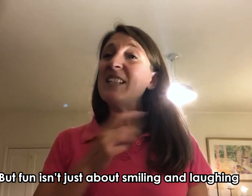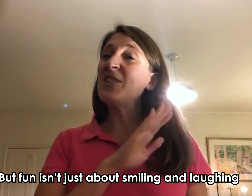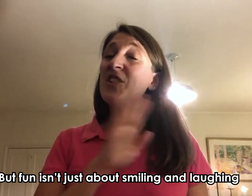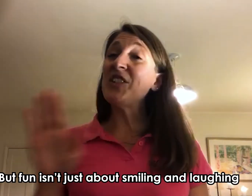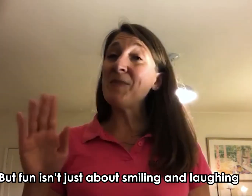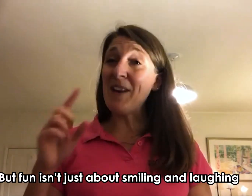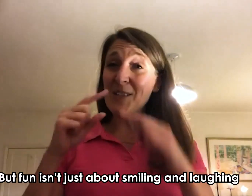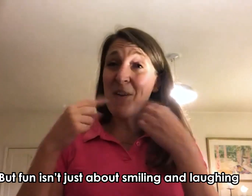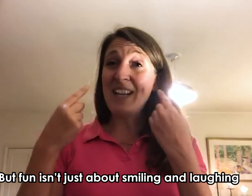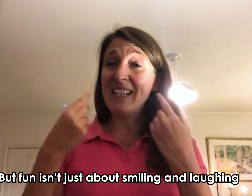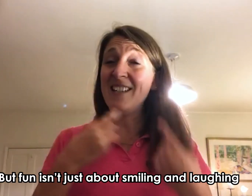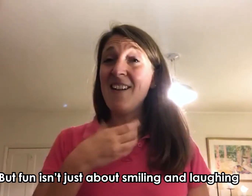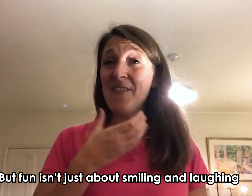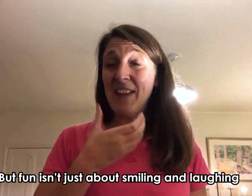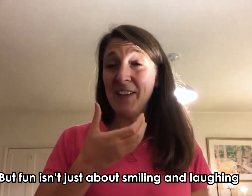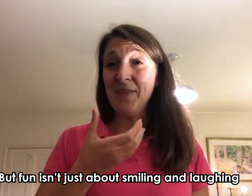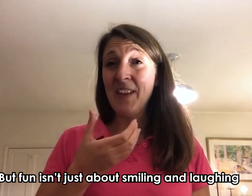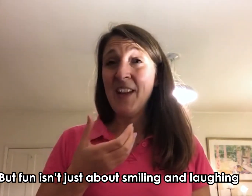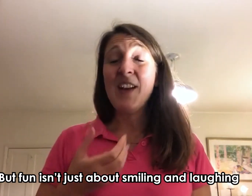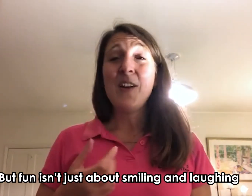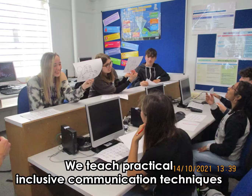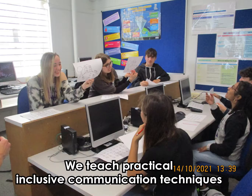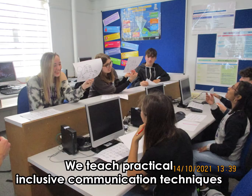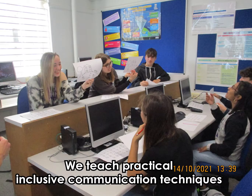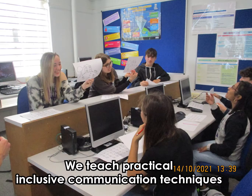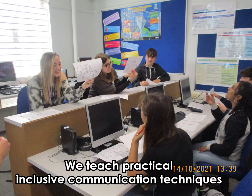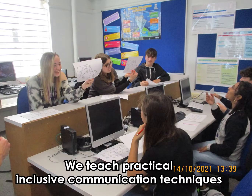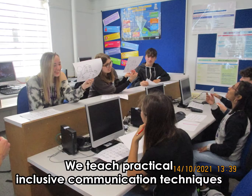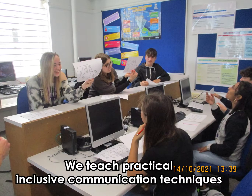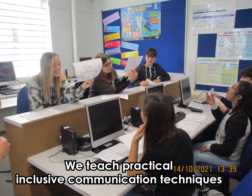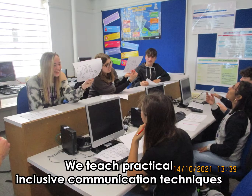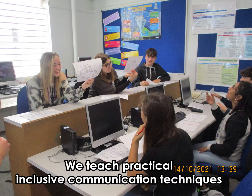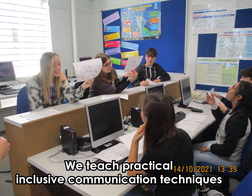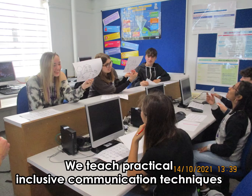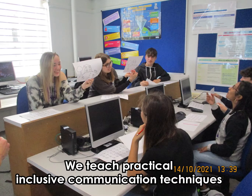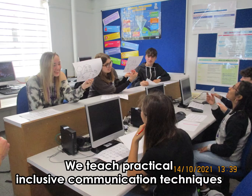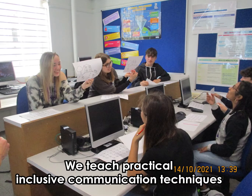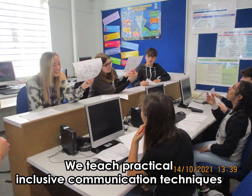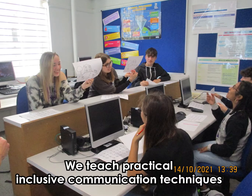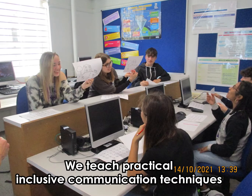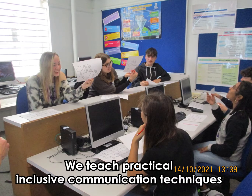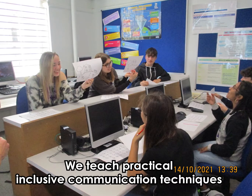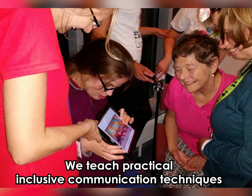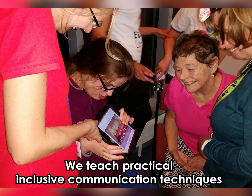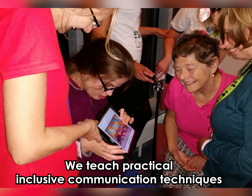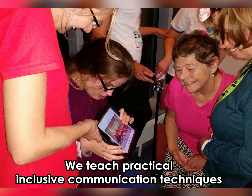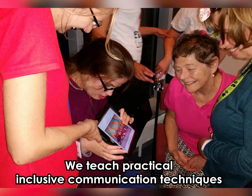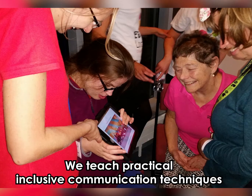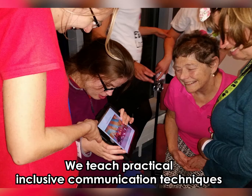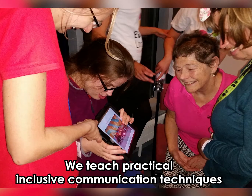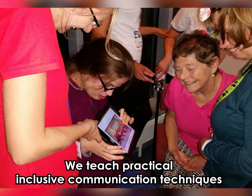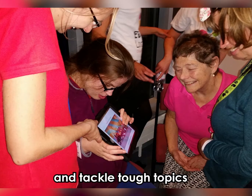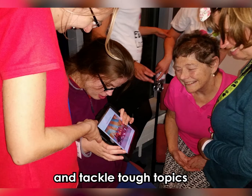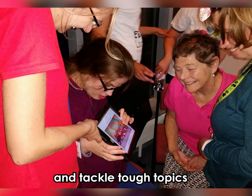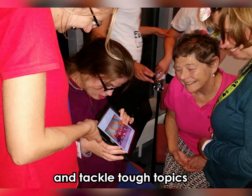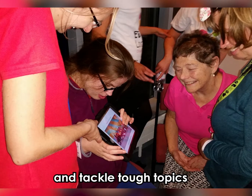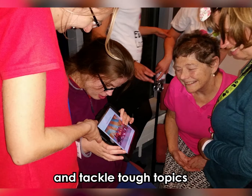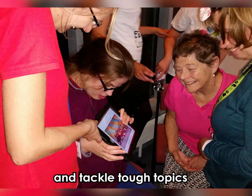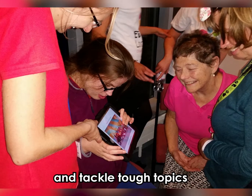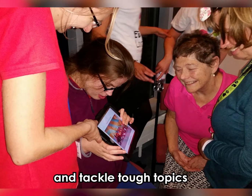isn't just about smiling and laughing. We teach practical inclusive communication techniques and tackle tough